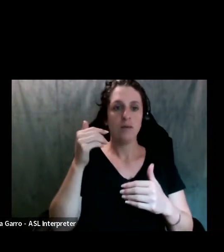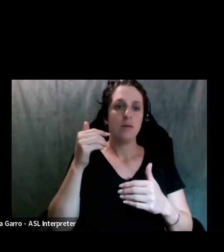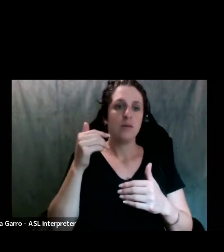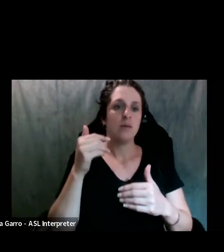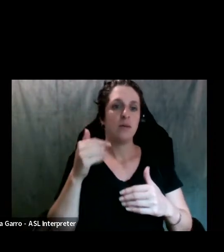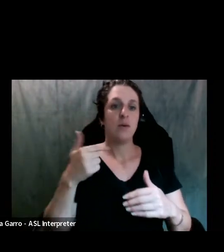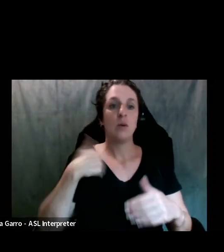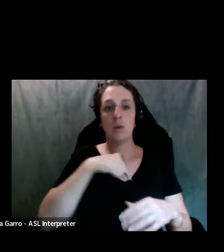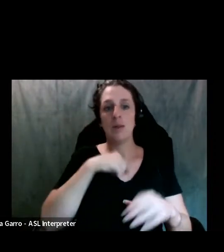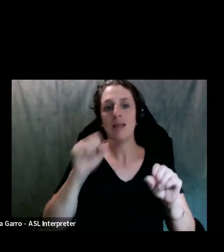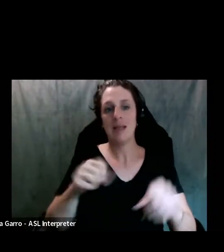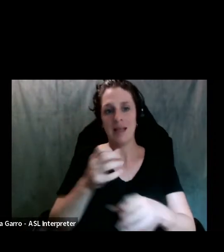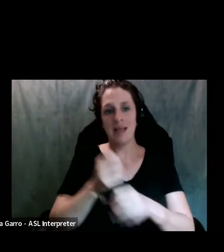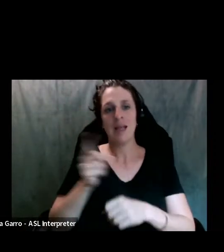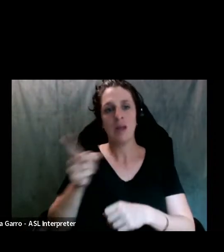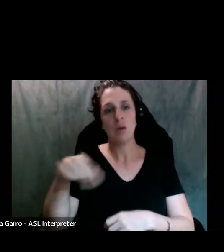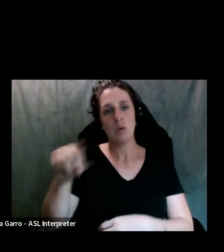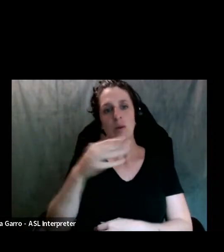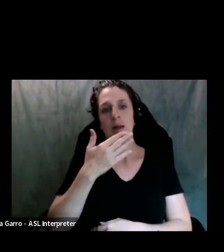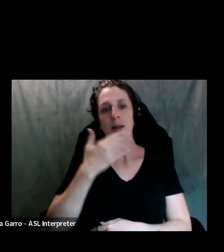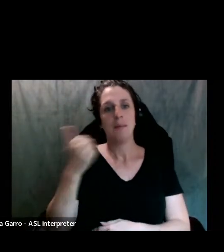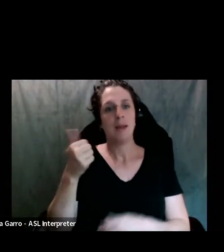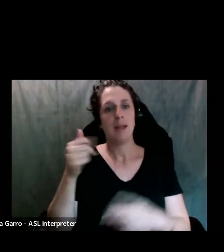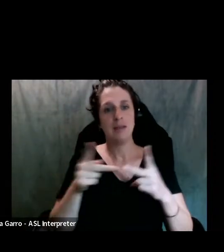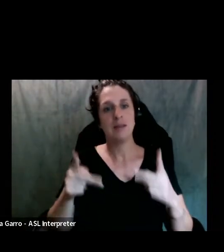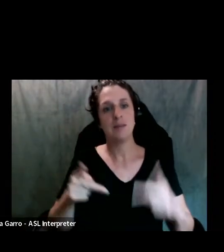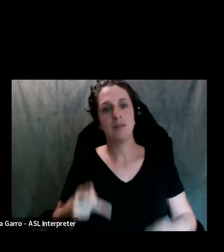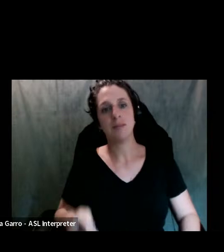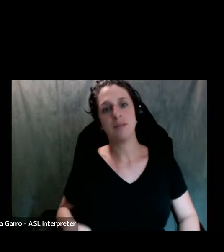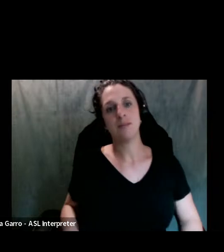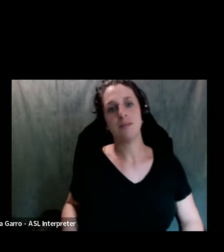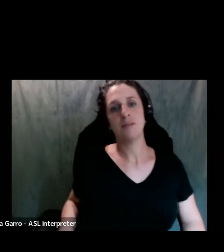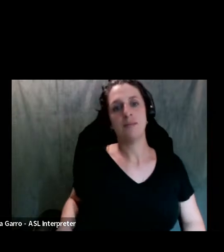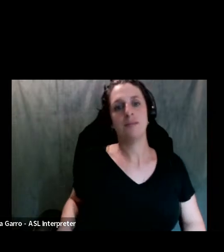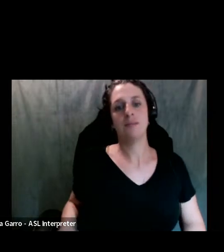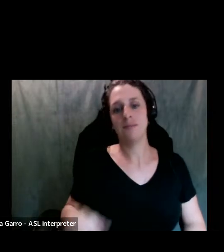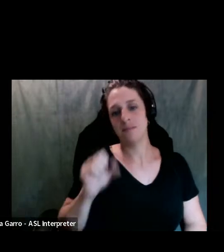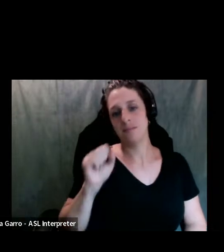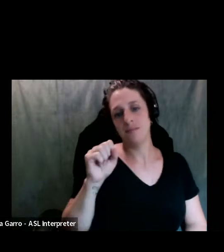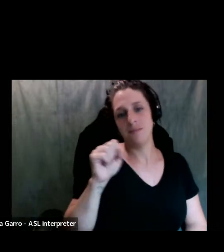a better space. Yeah, for sure. Yeah. Oh, Thanks.